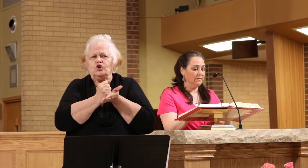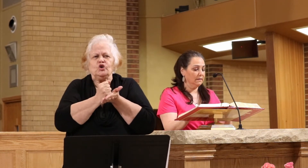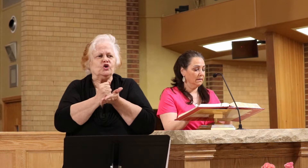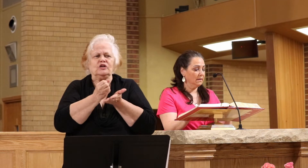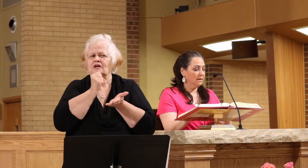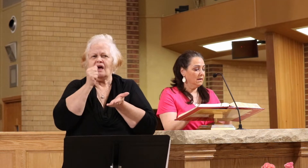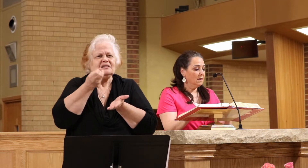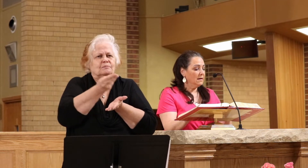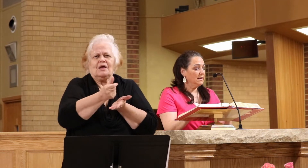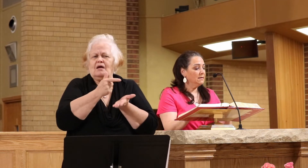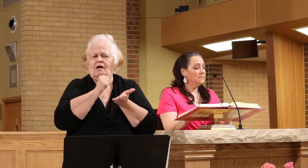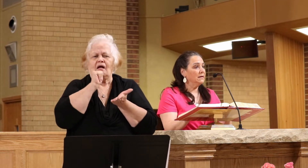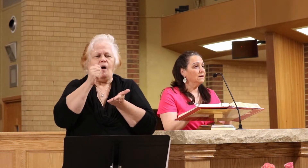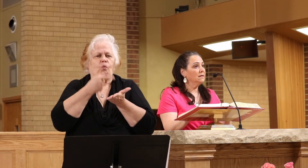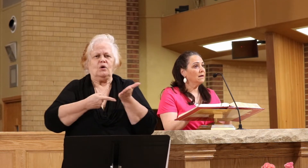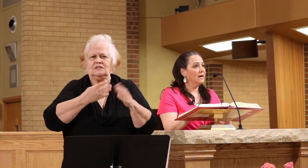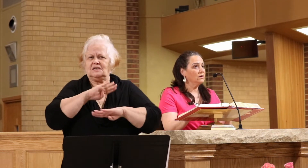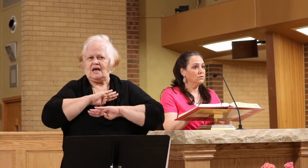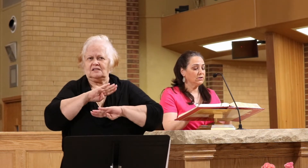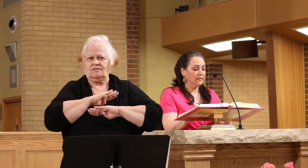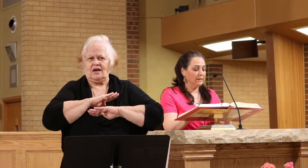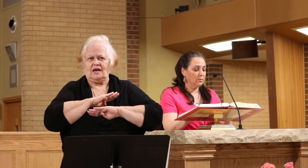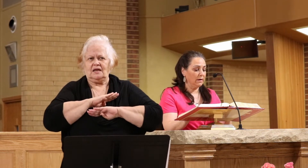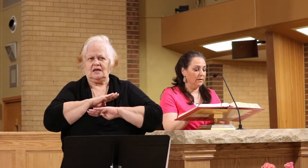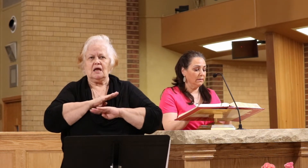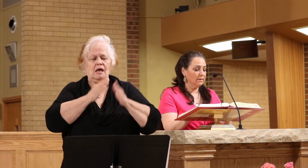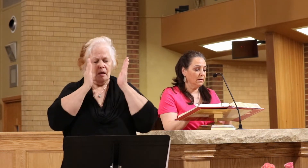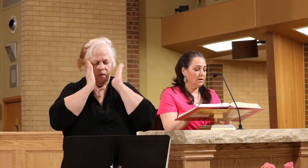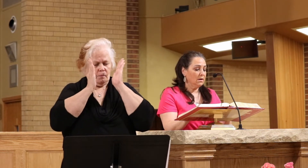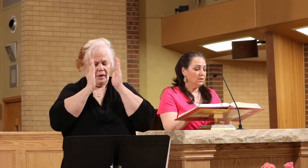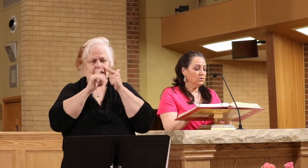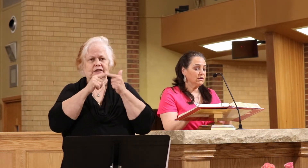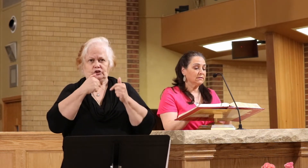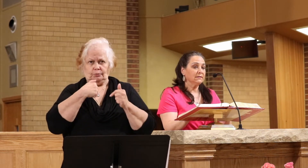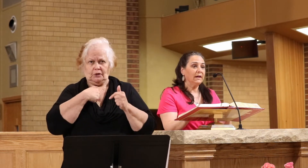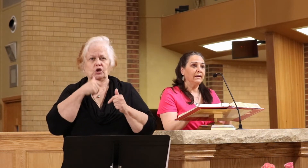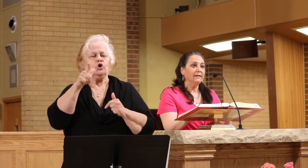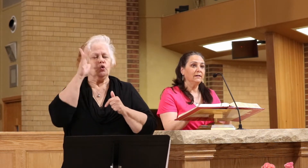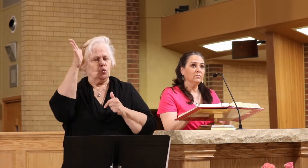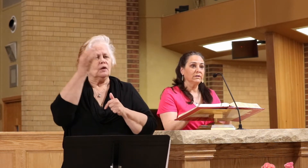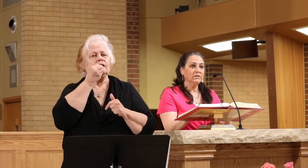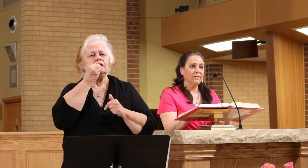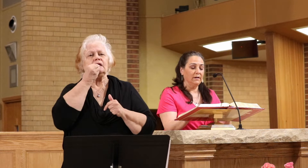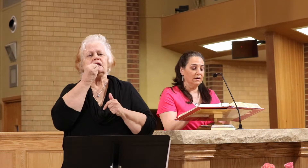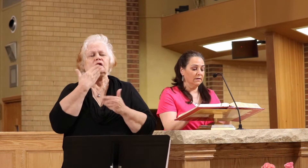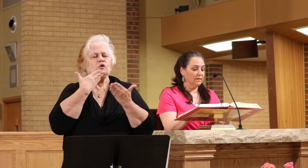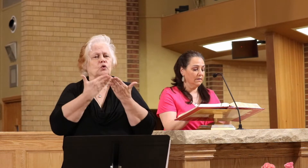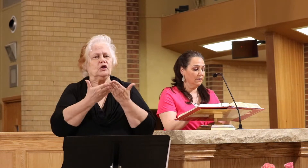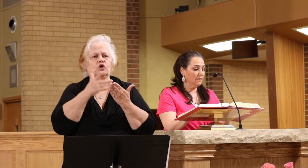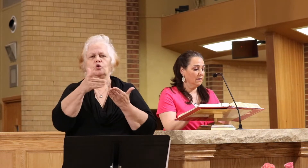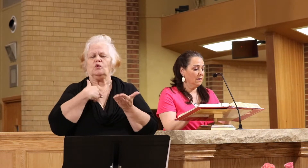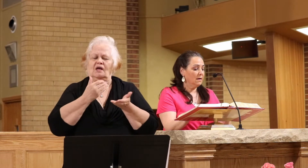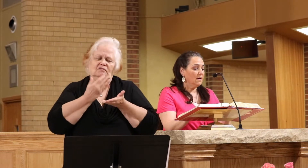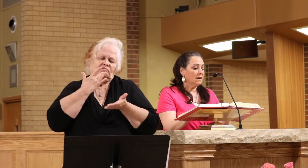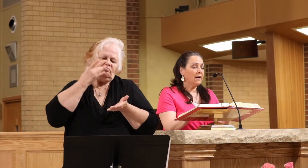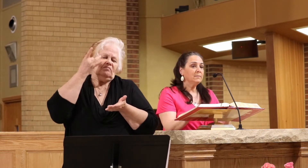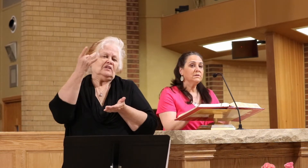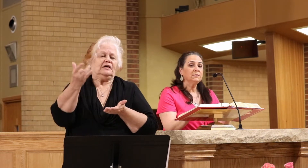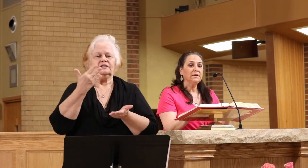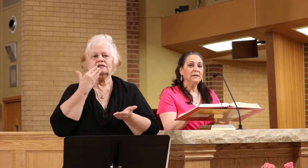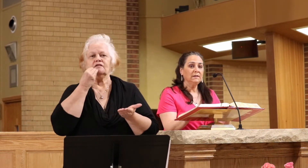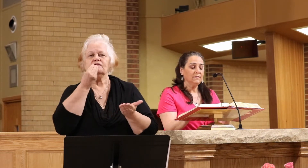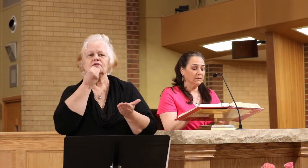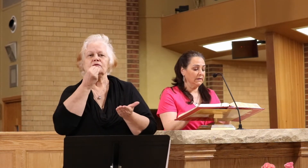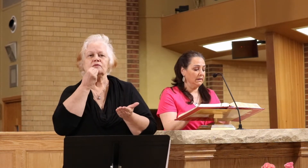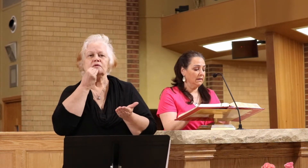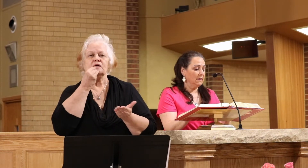satisfy? Heed me, and you shall eat well. You shall delight in rich fare. Come